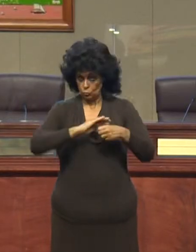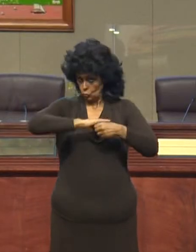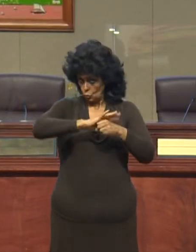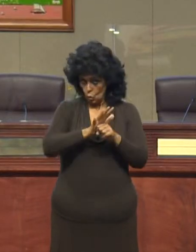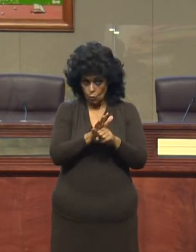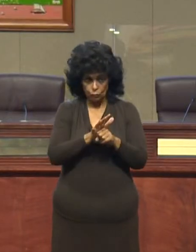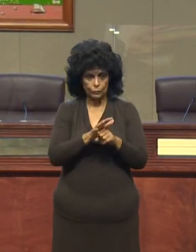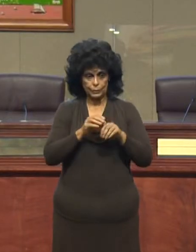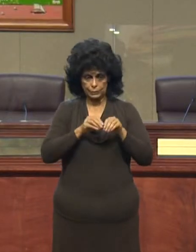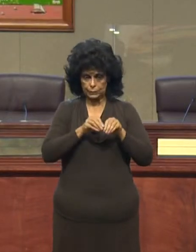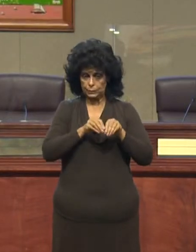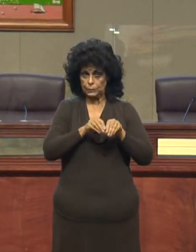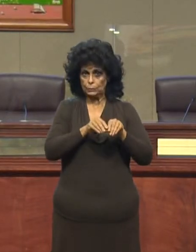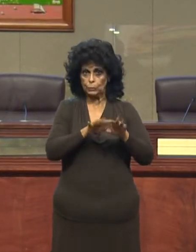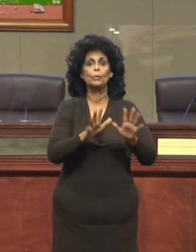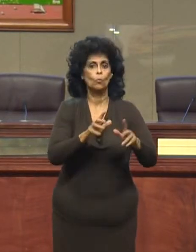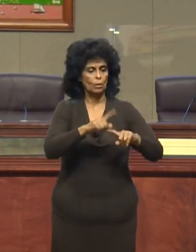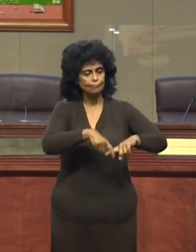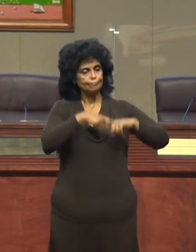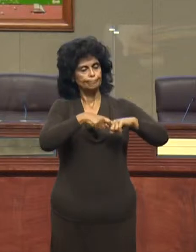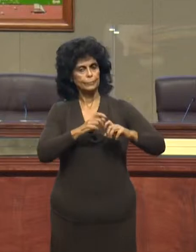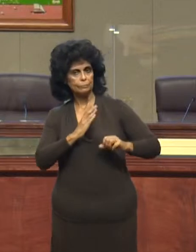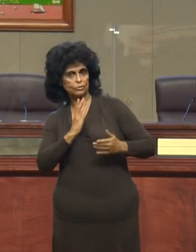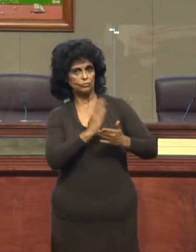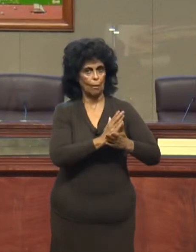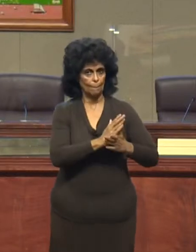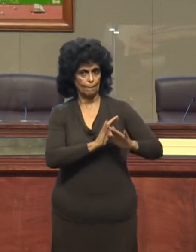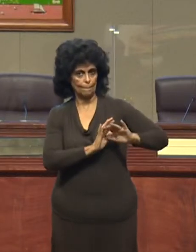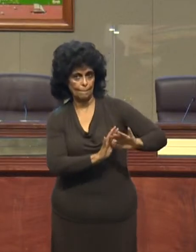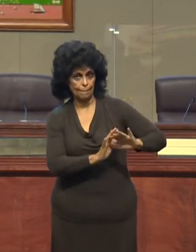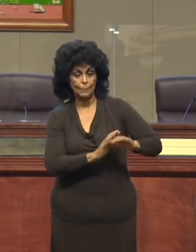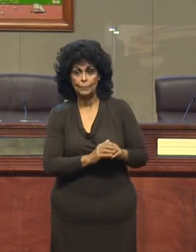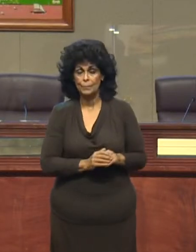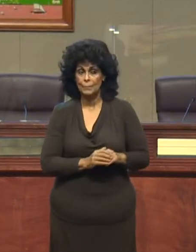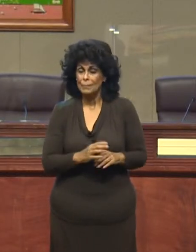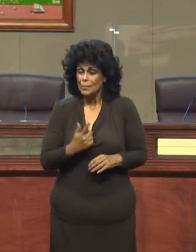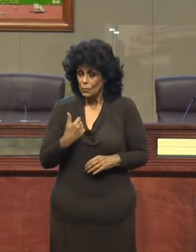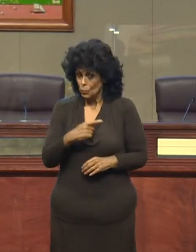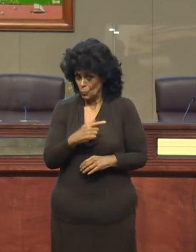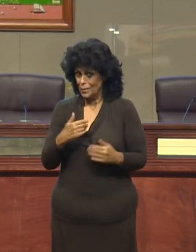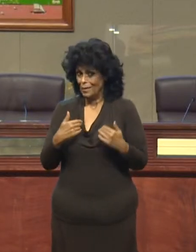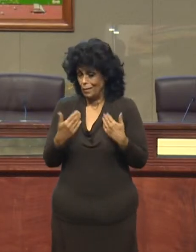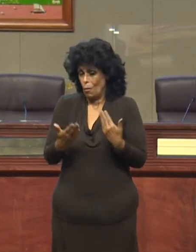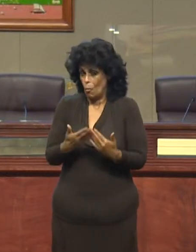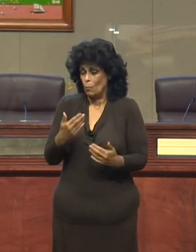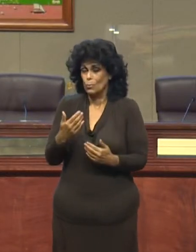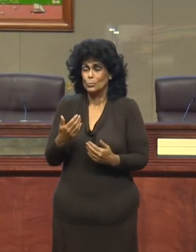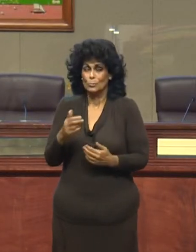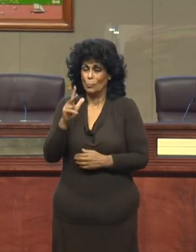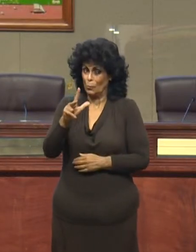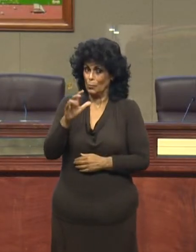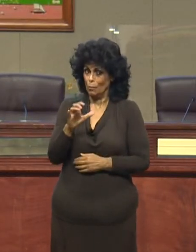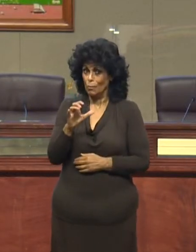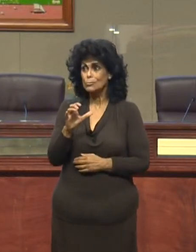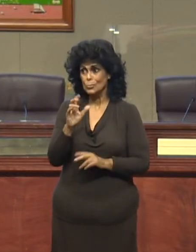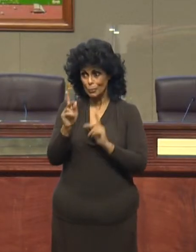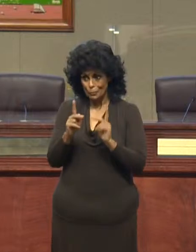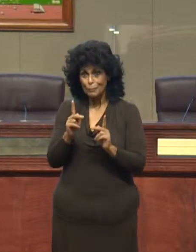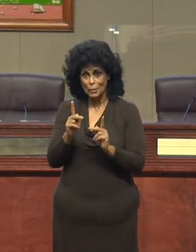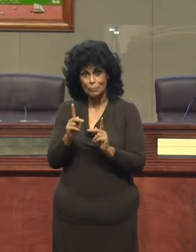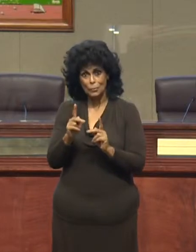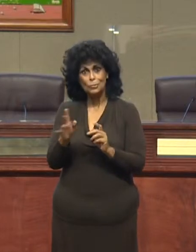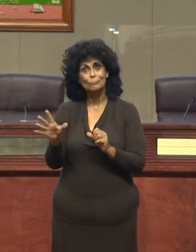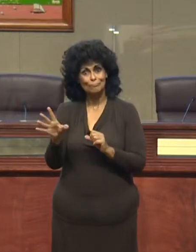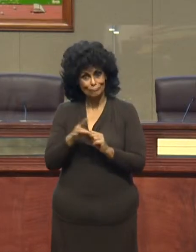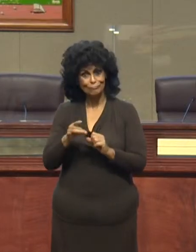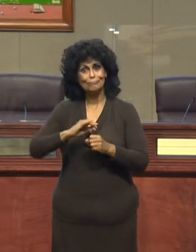of COVID-19 in our community. We had nearly 300 new cases reported